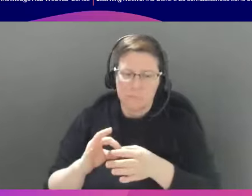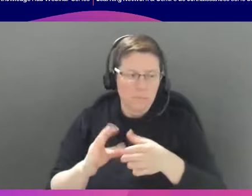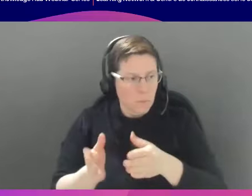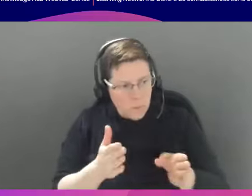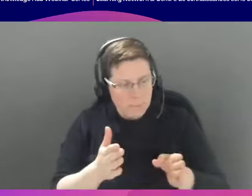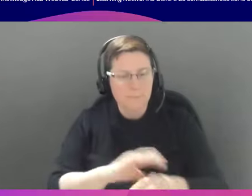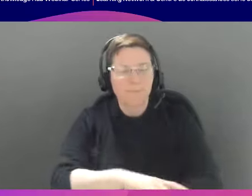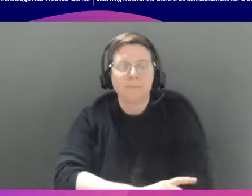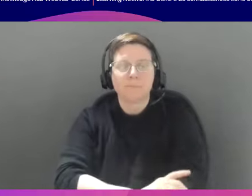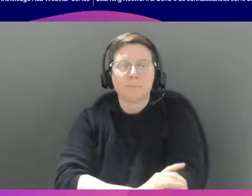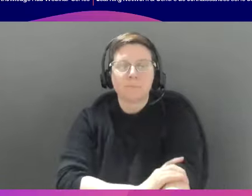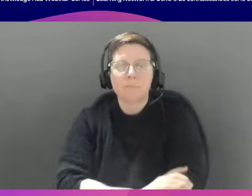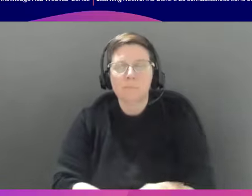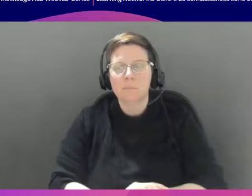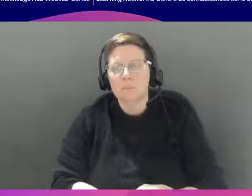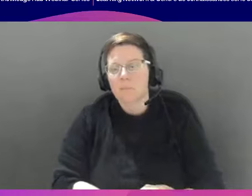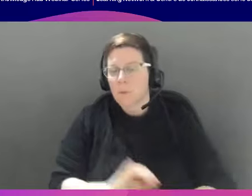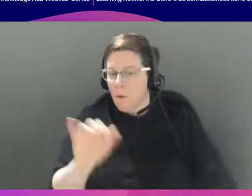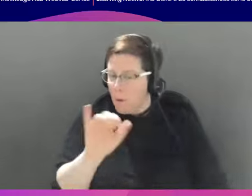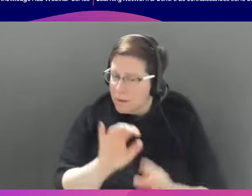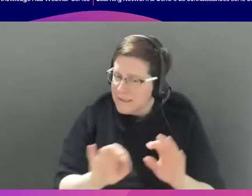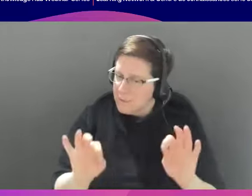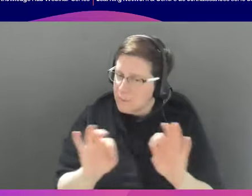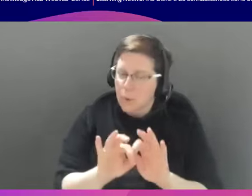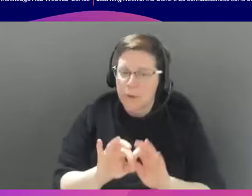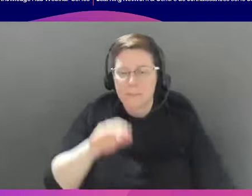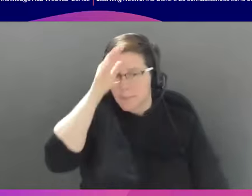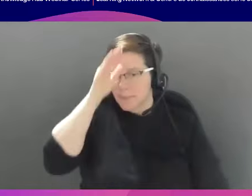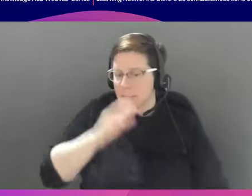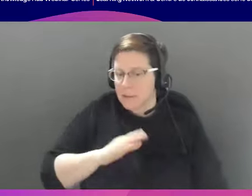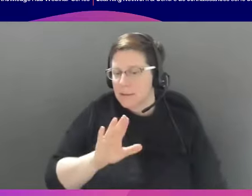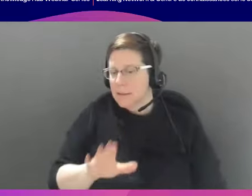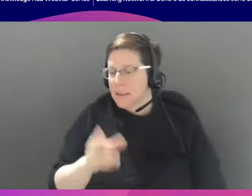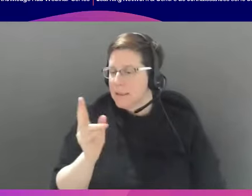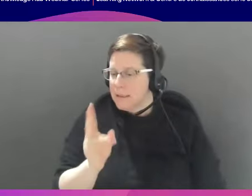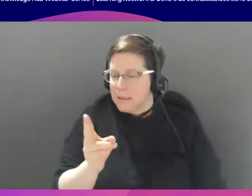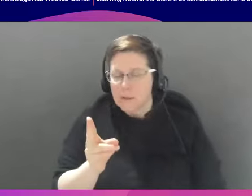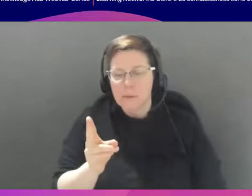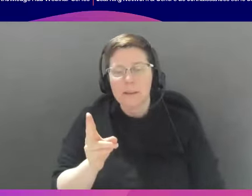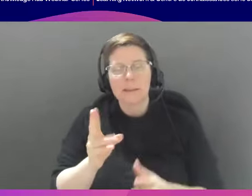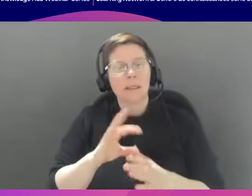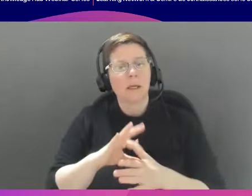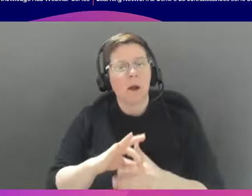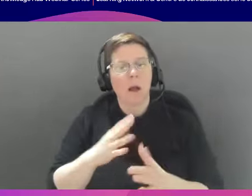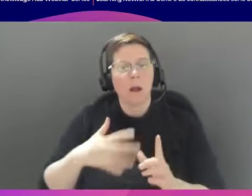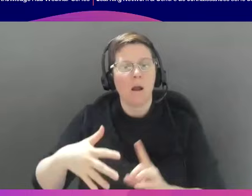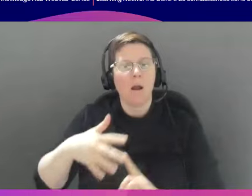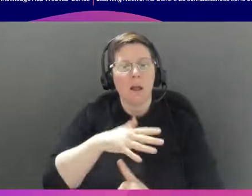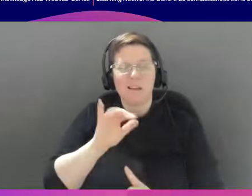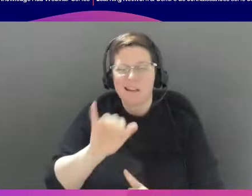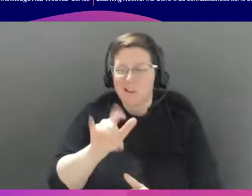It's also very key to situate men's histories and contexts into those overarching